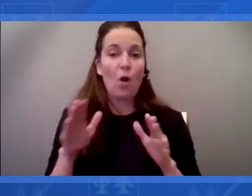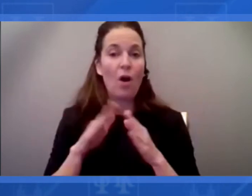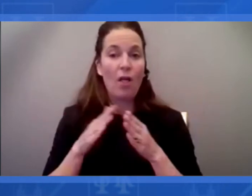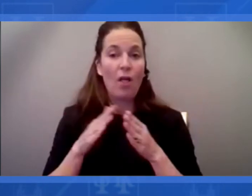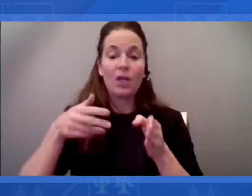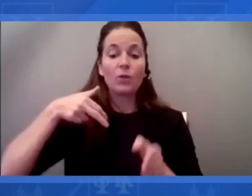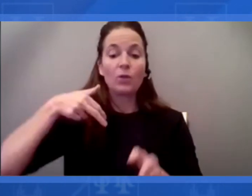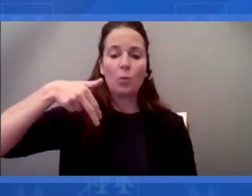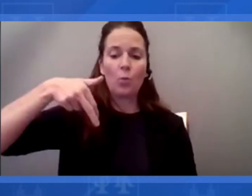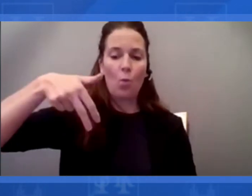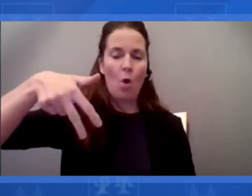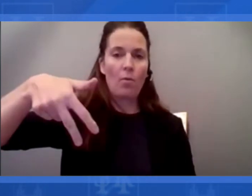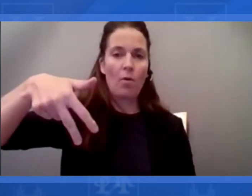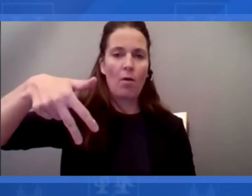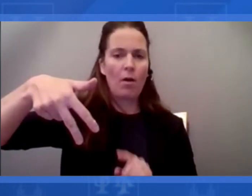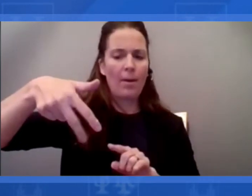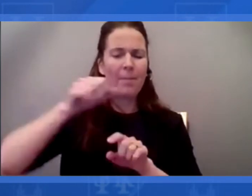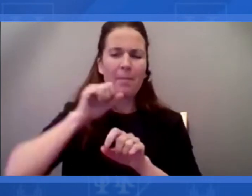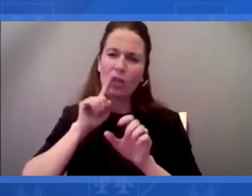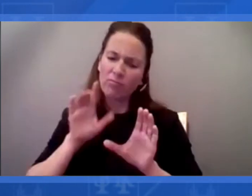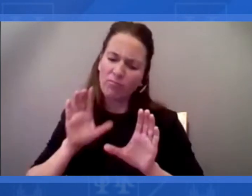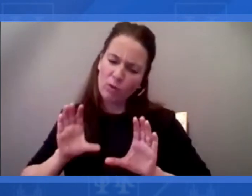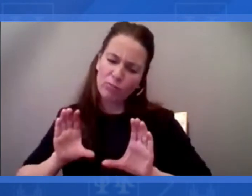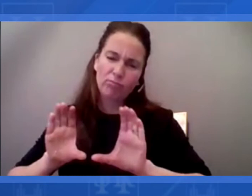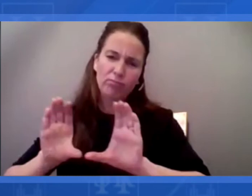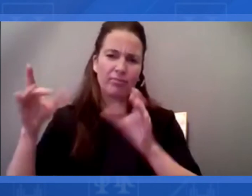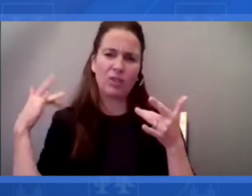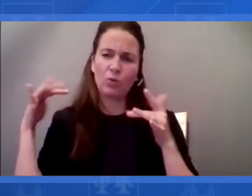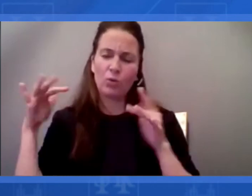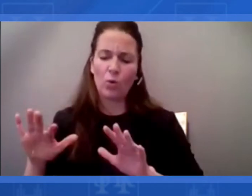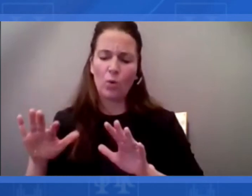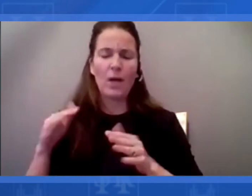snow clearing is a big issue for people with disabilities?